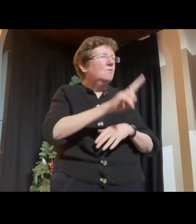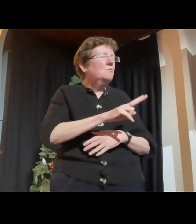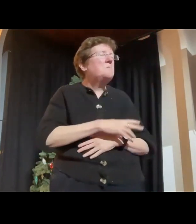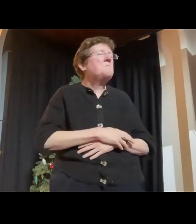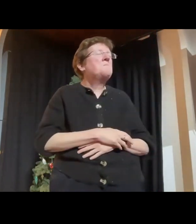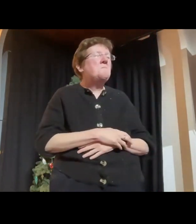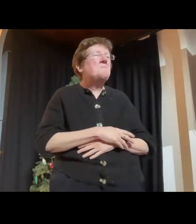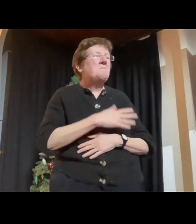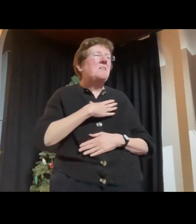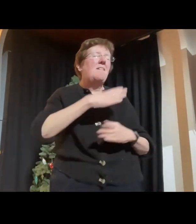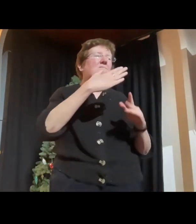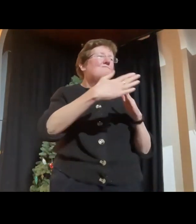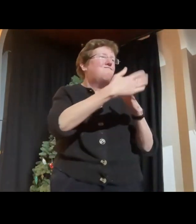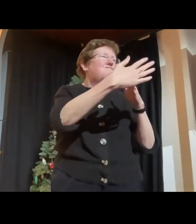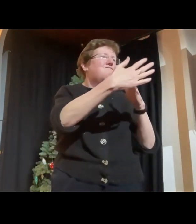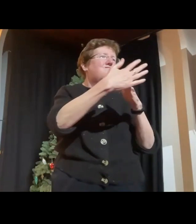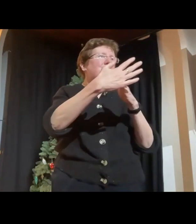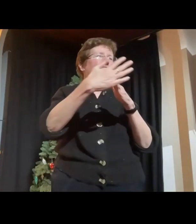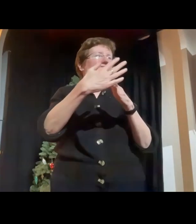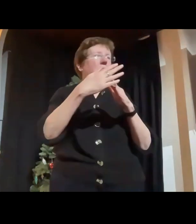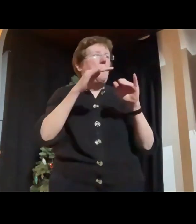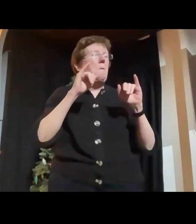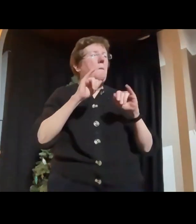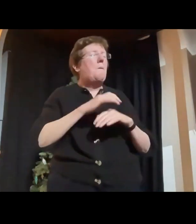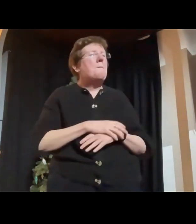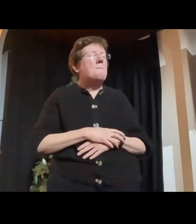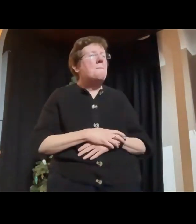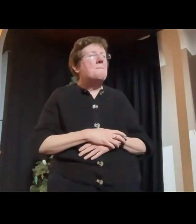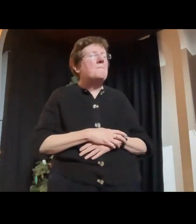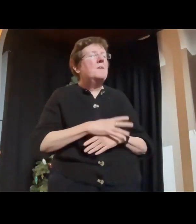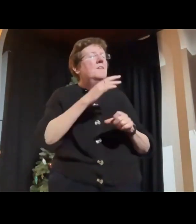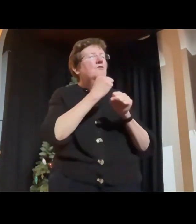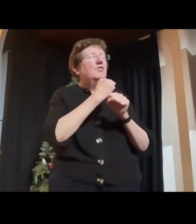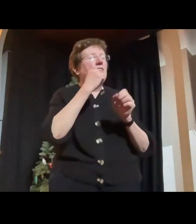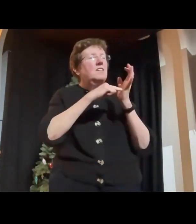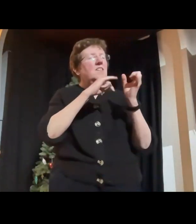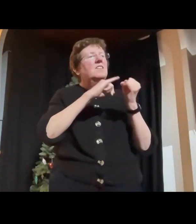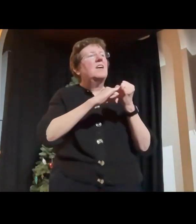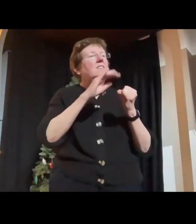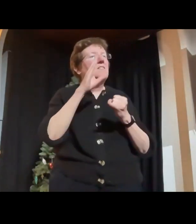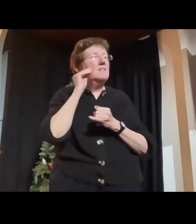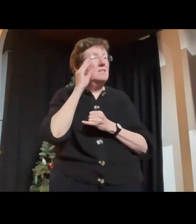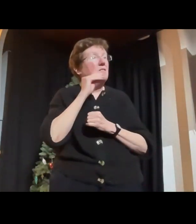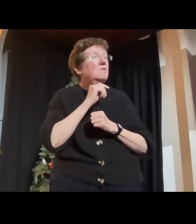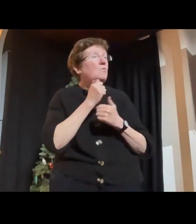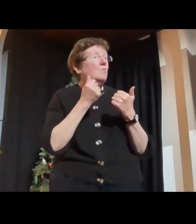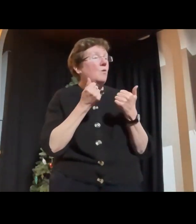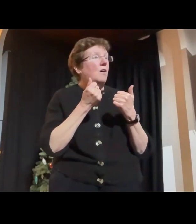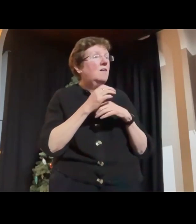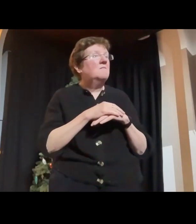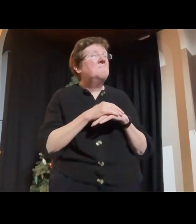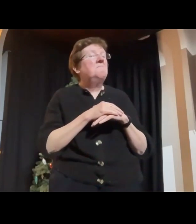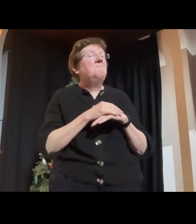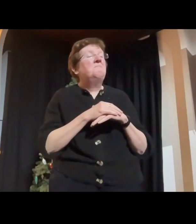into that probationary year, they work for a year in schools, there's a number of barriers that they experience when they're out on their probationary year.